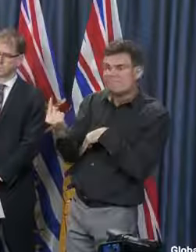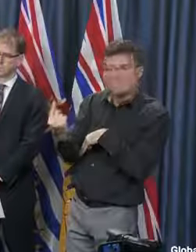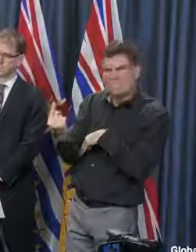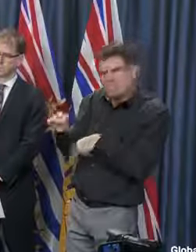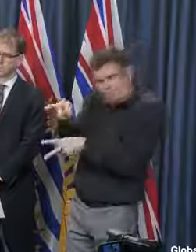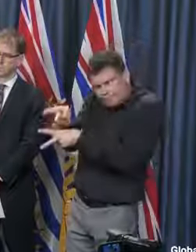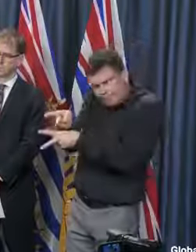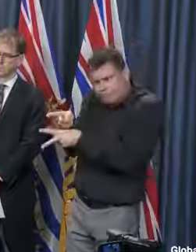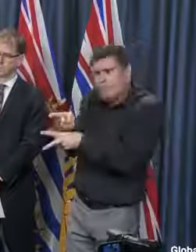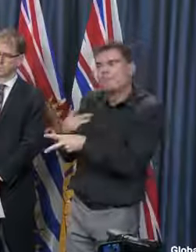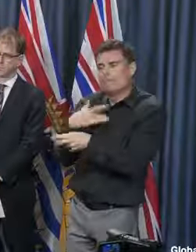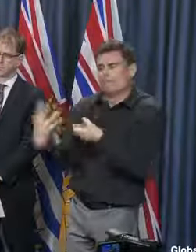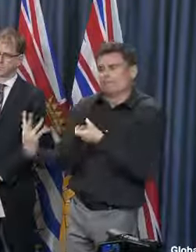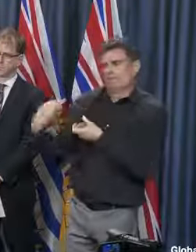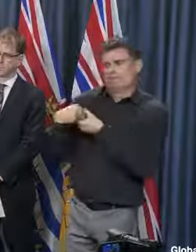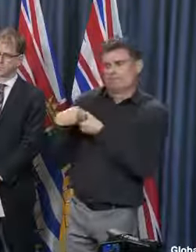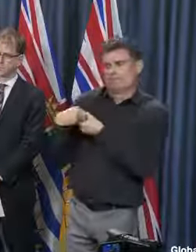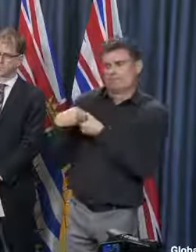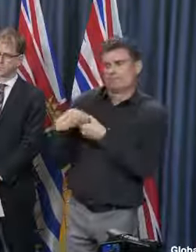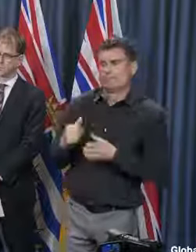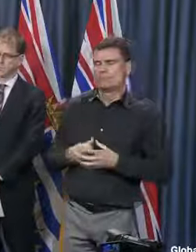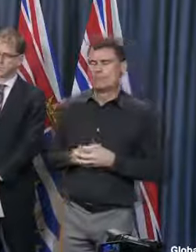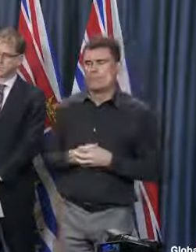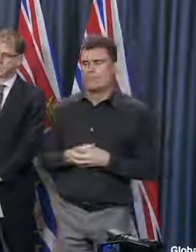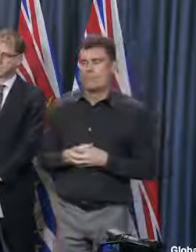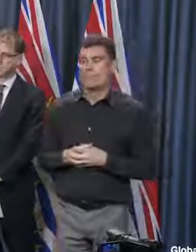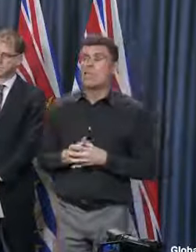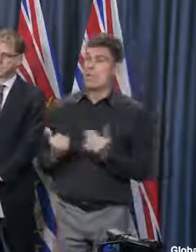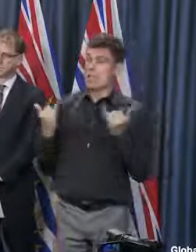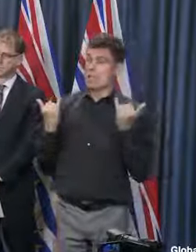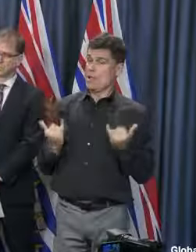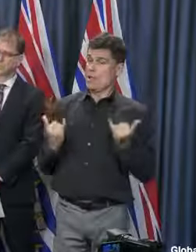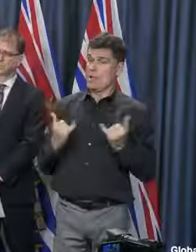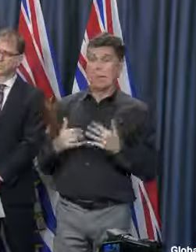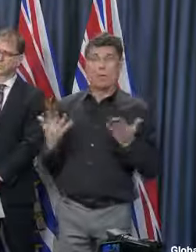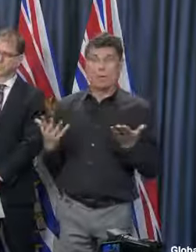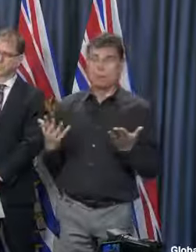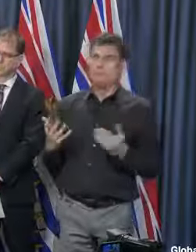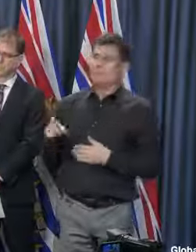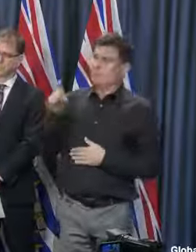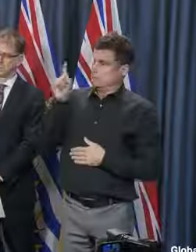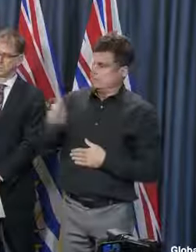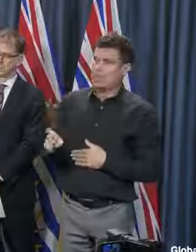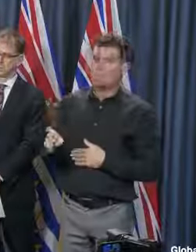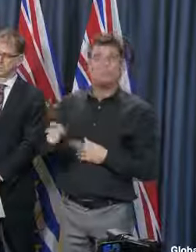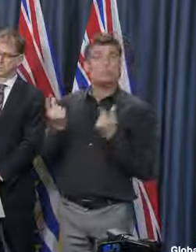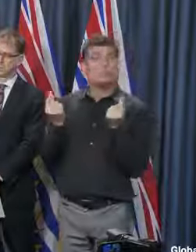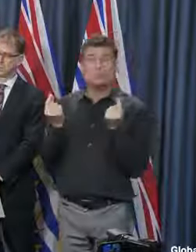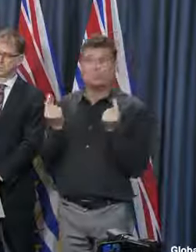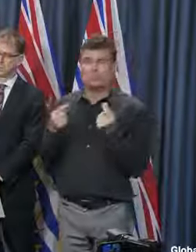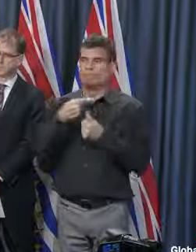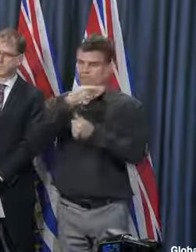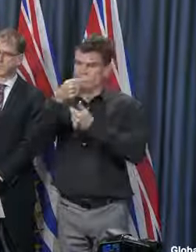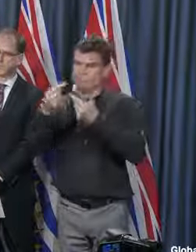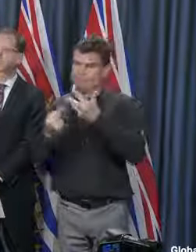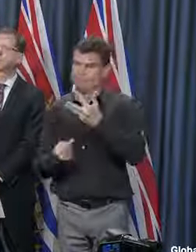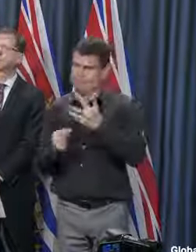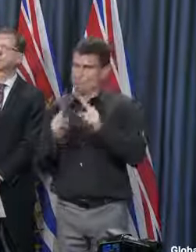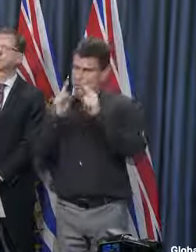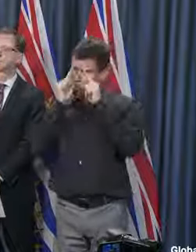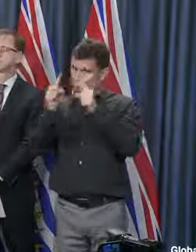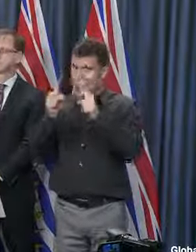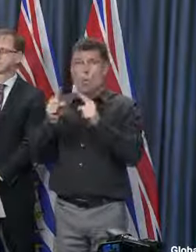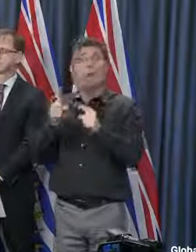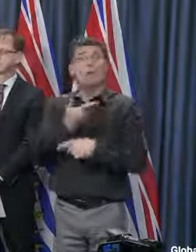this is what we need to do now. This is what we need to do in our community to keep people safe, to keep our families safe, and